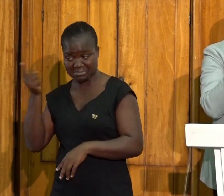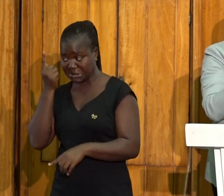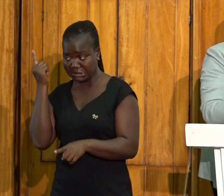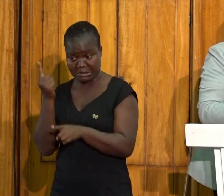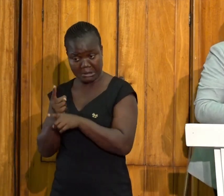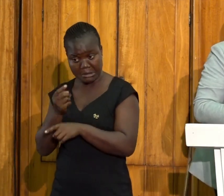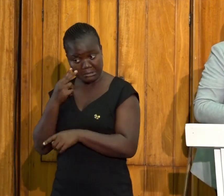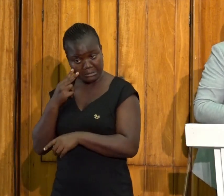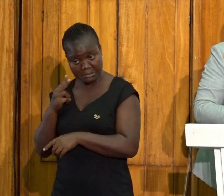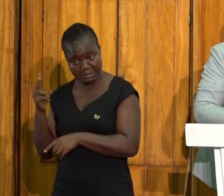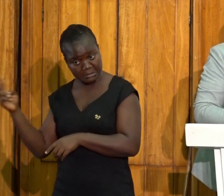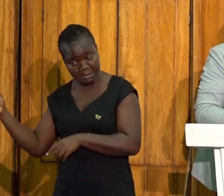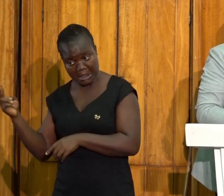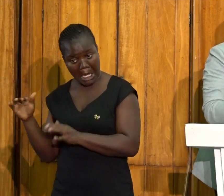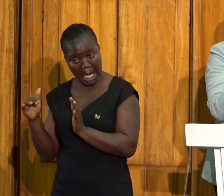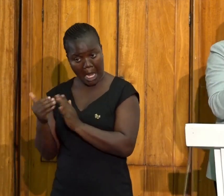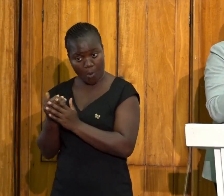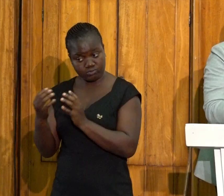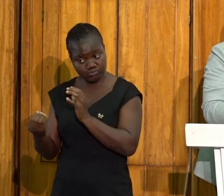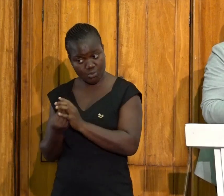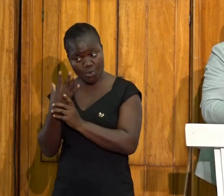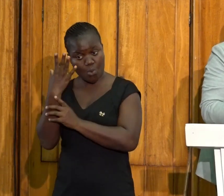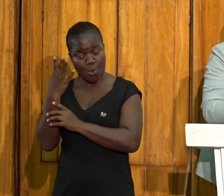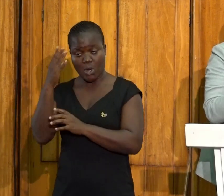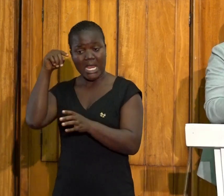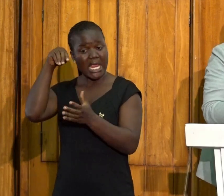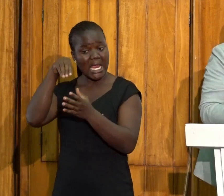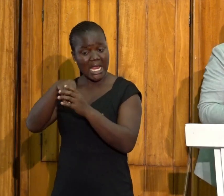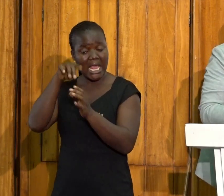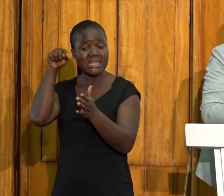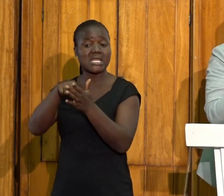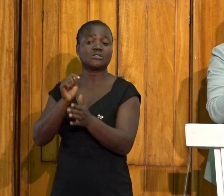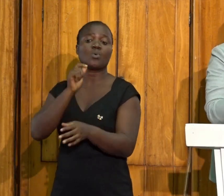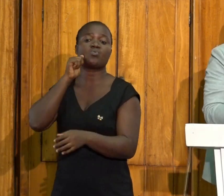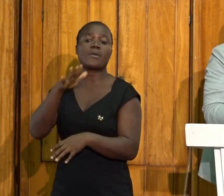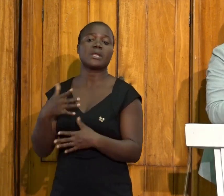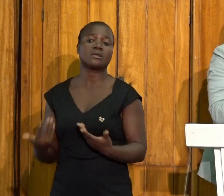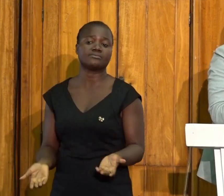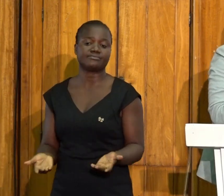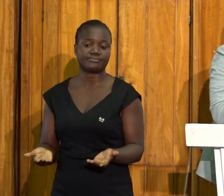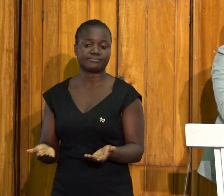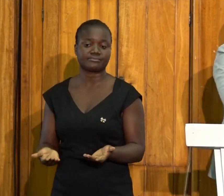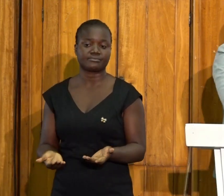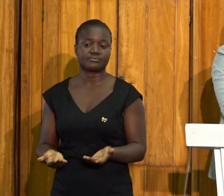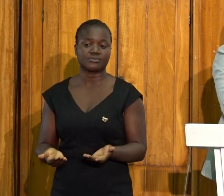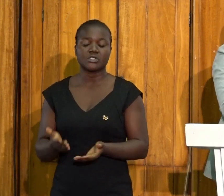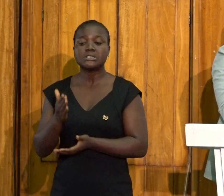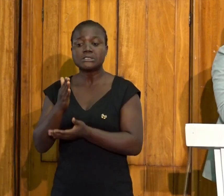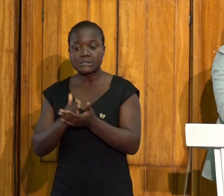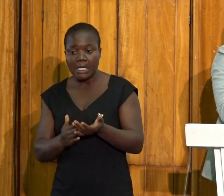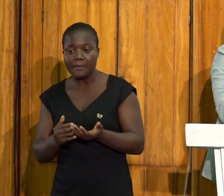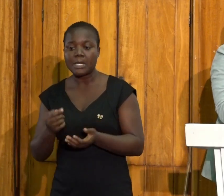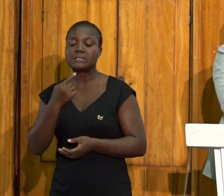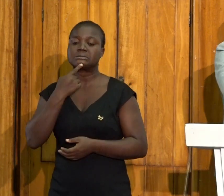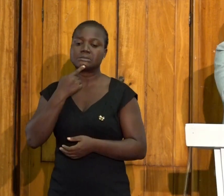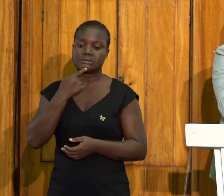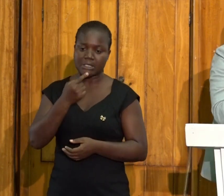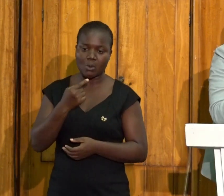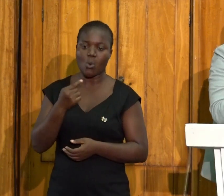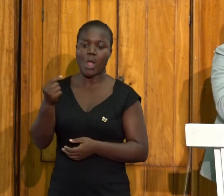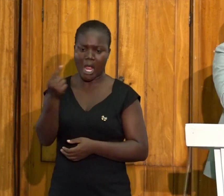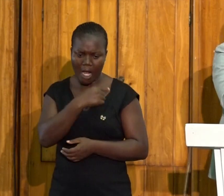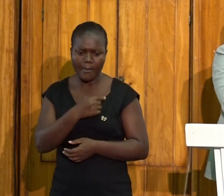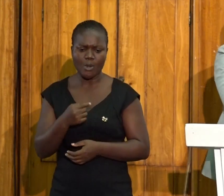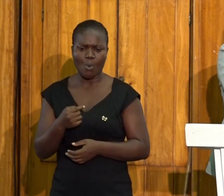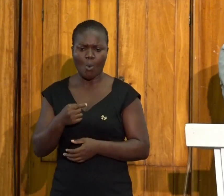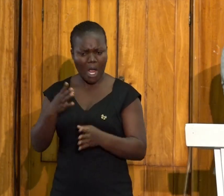at how we are grouping these women on the timing of how they are being exposed to the product. Some are actually coming already on the